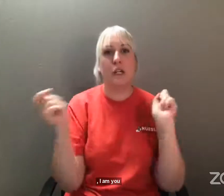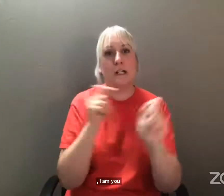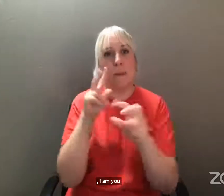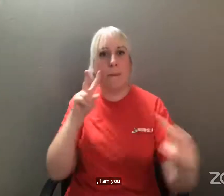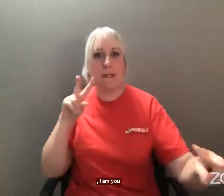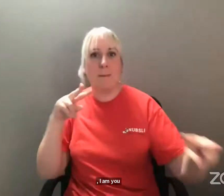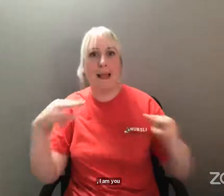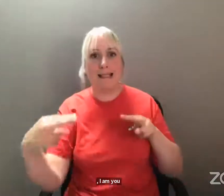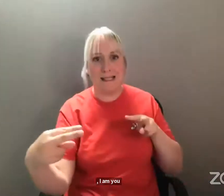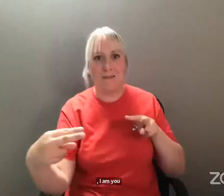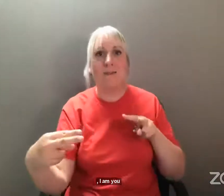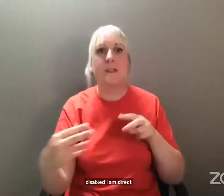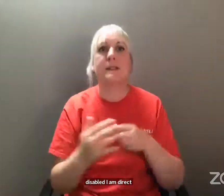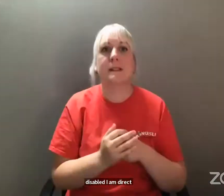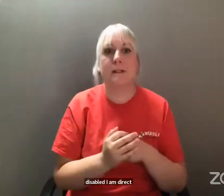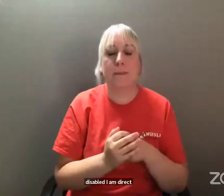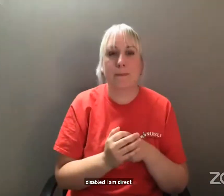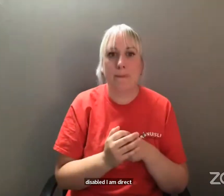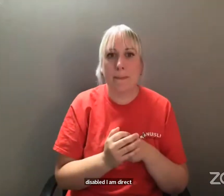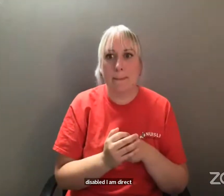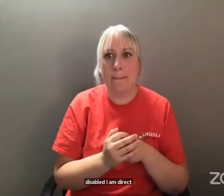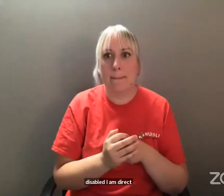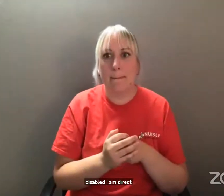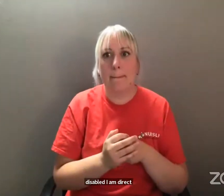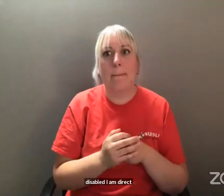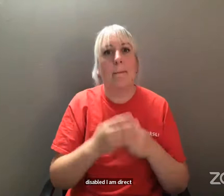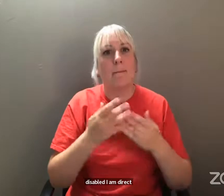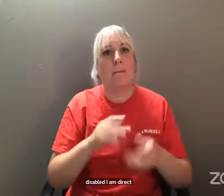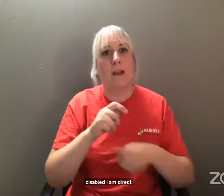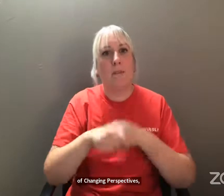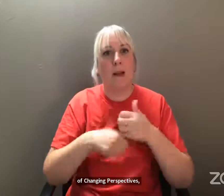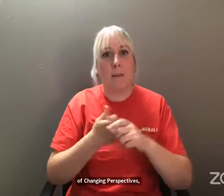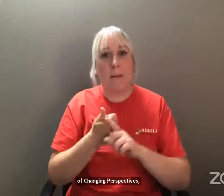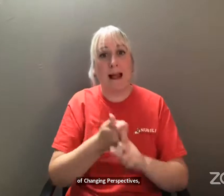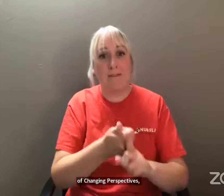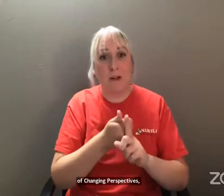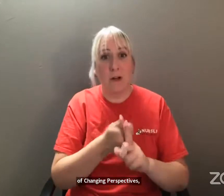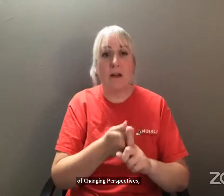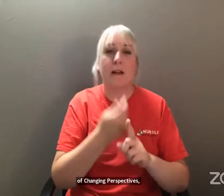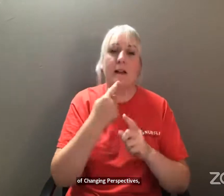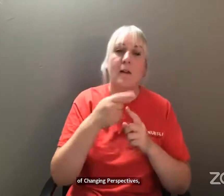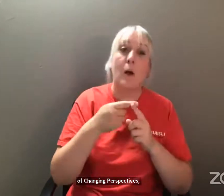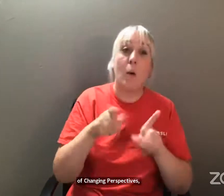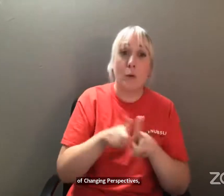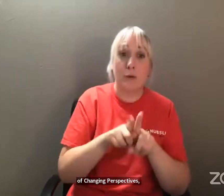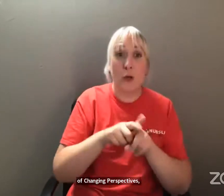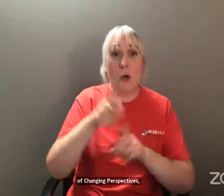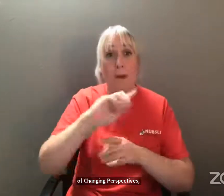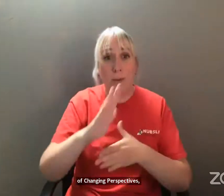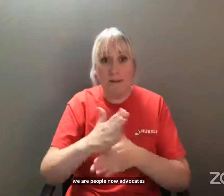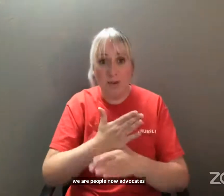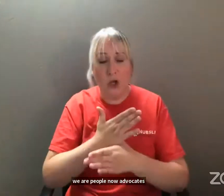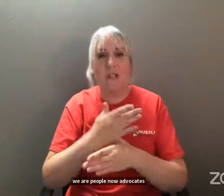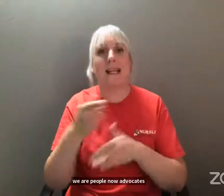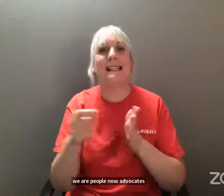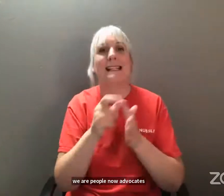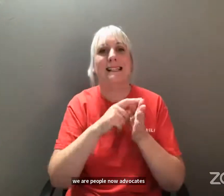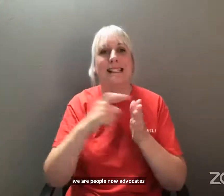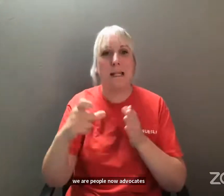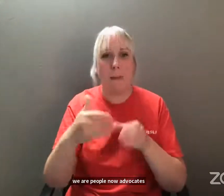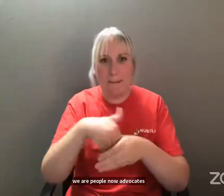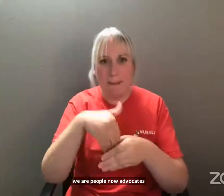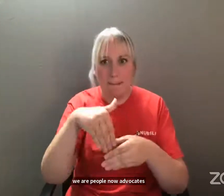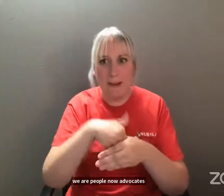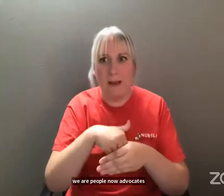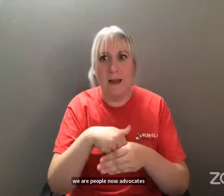people, now active advocate, and a People First DPAC member. As I've only got